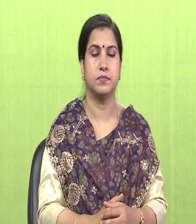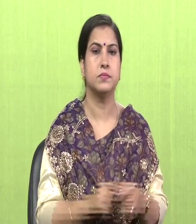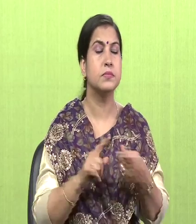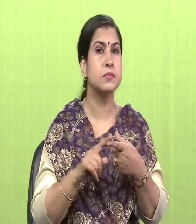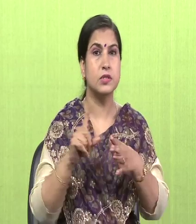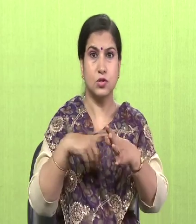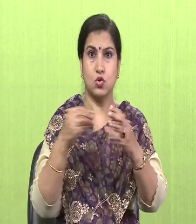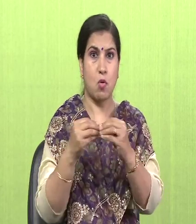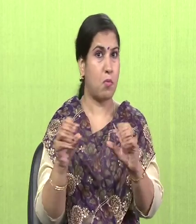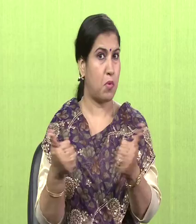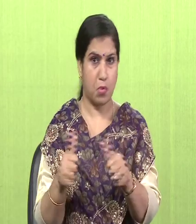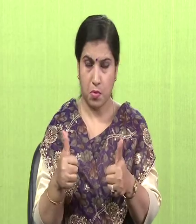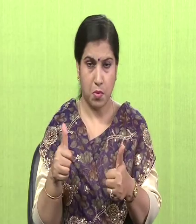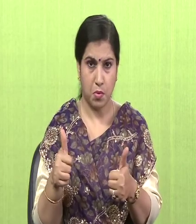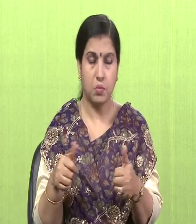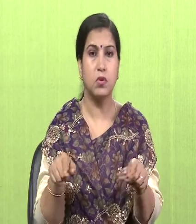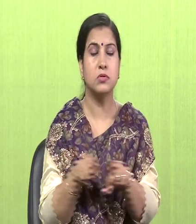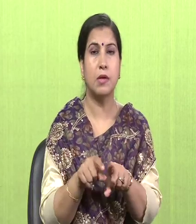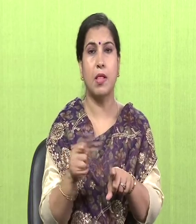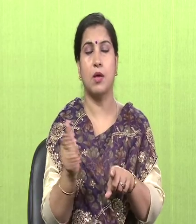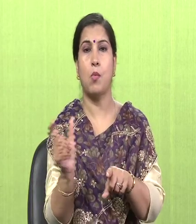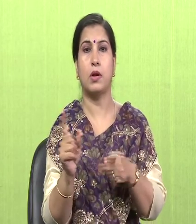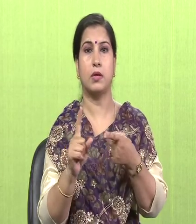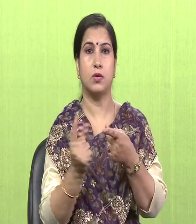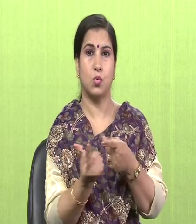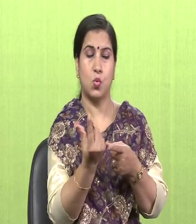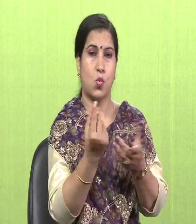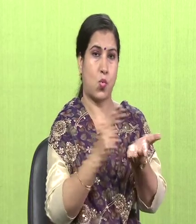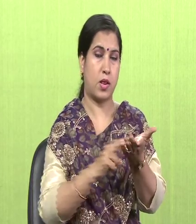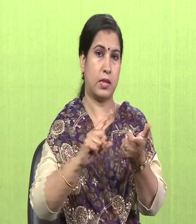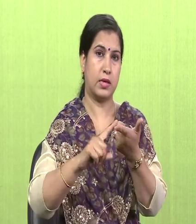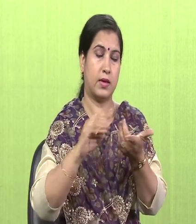Unemployment, as a large number of people in both villages